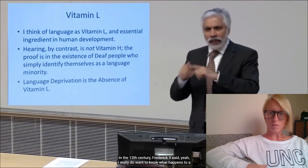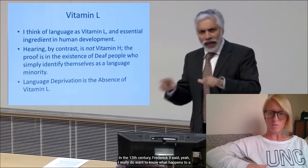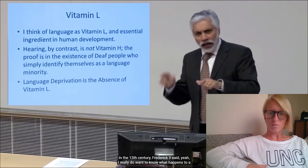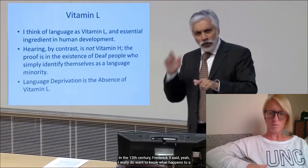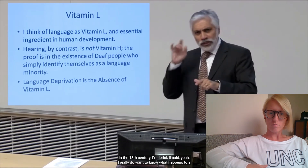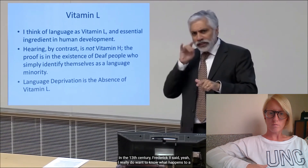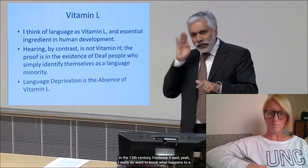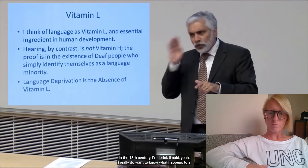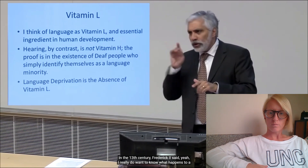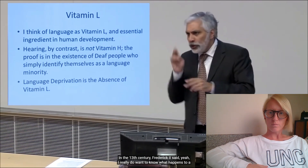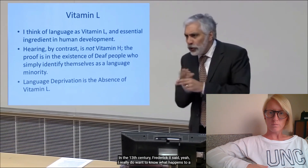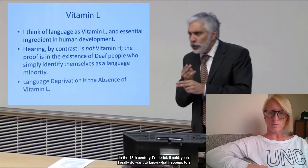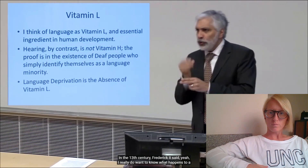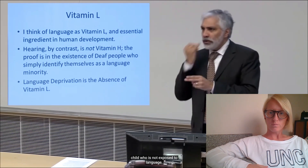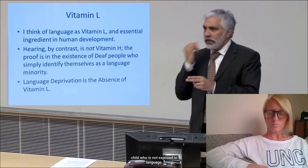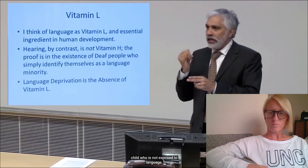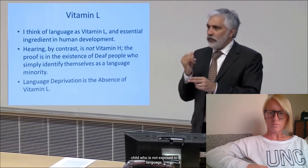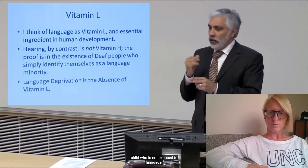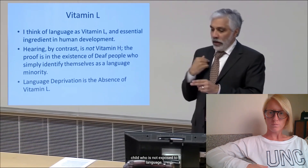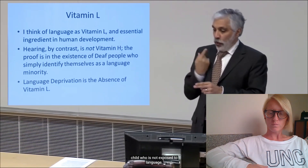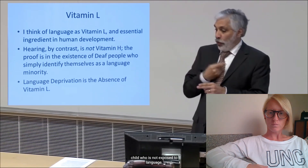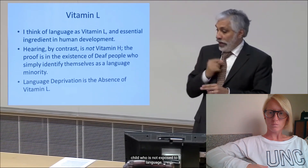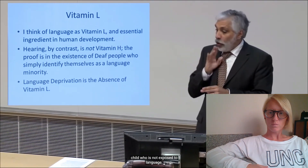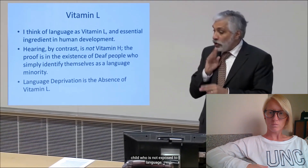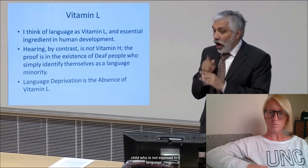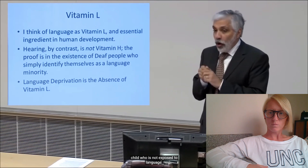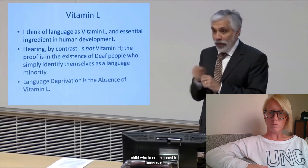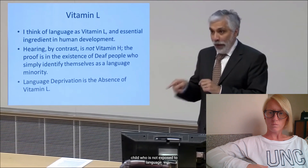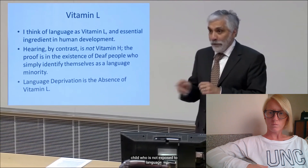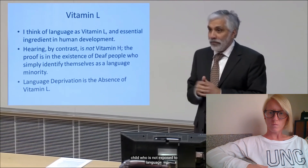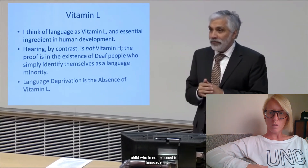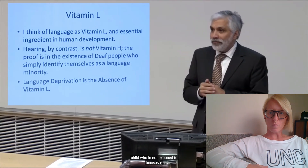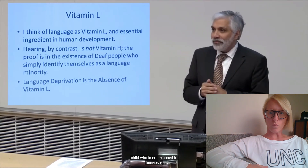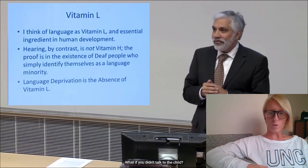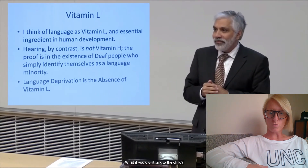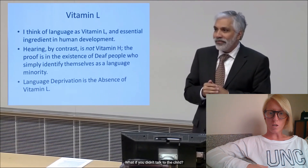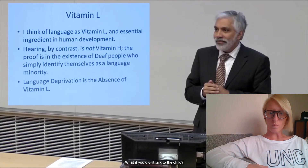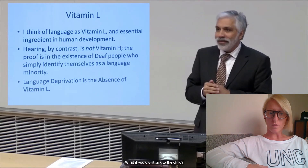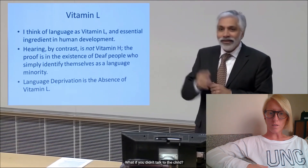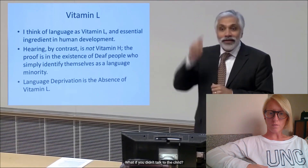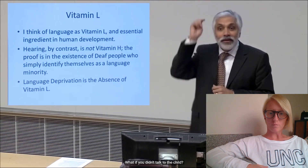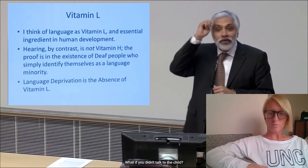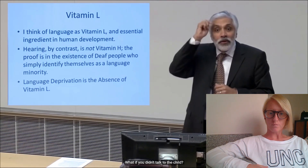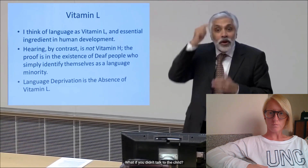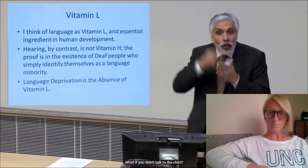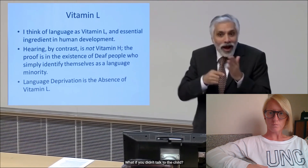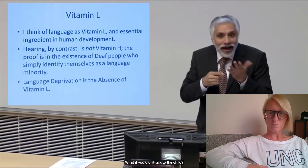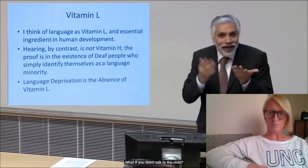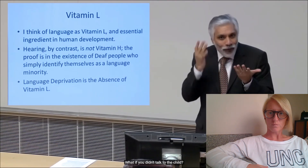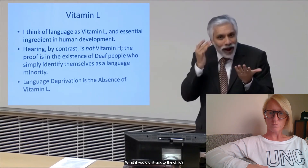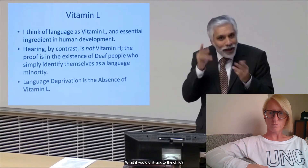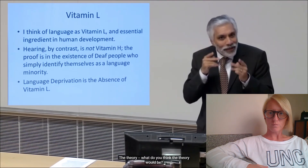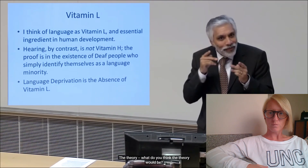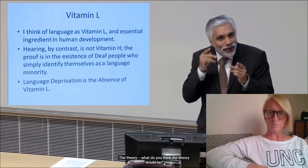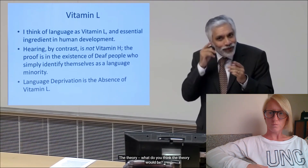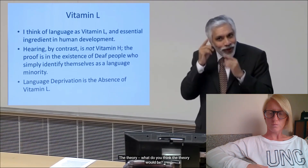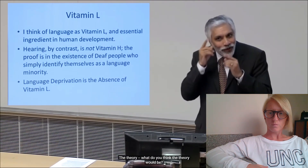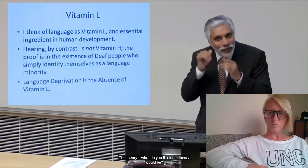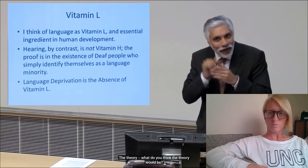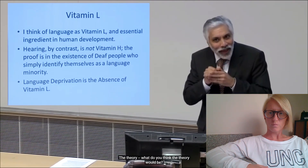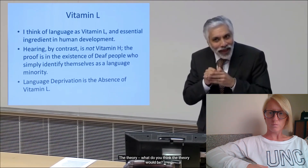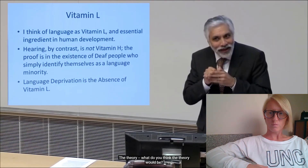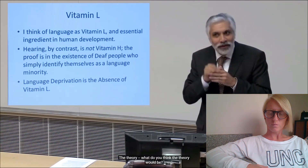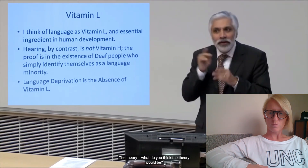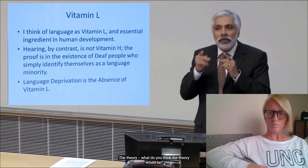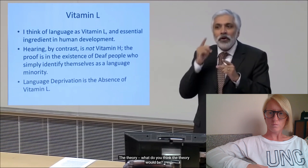said, yeah, I really do want to know what happens to a child who is not exposed to language. What if you didn't talk to the child? The theory,